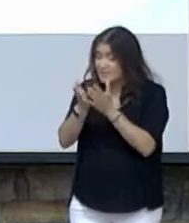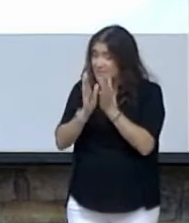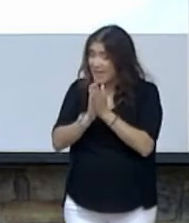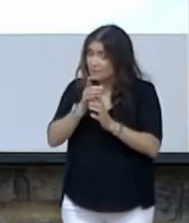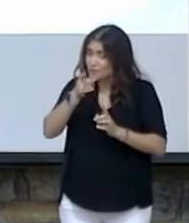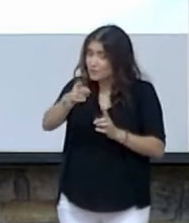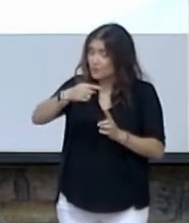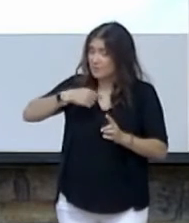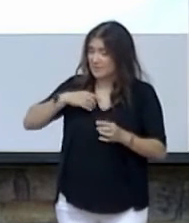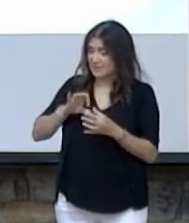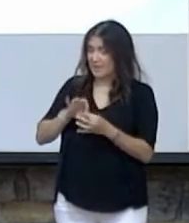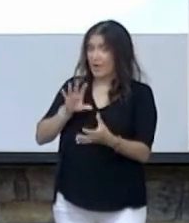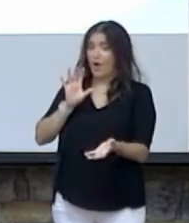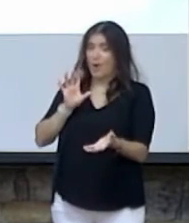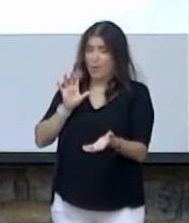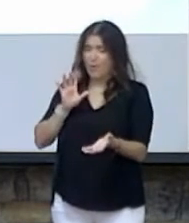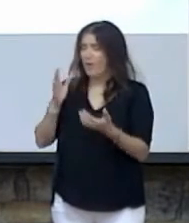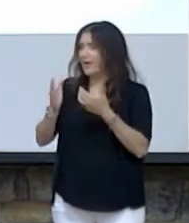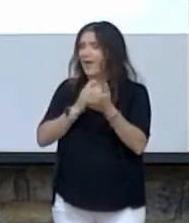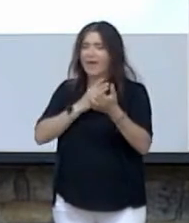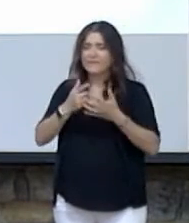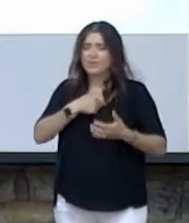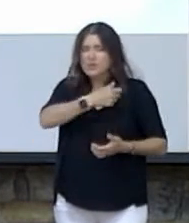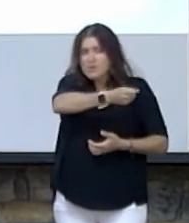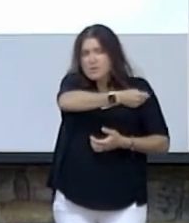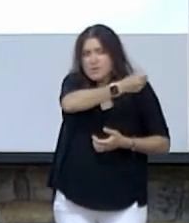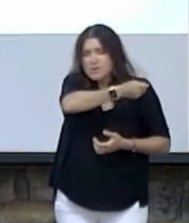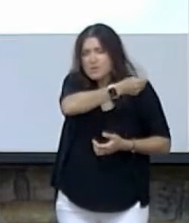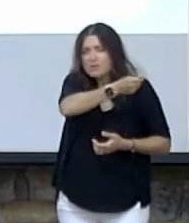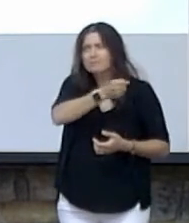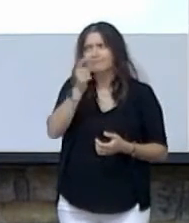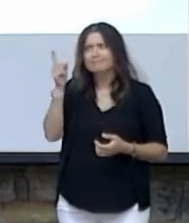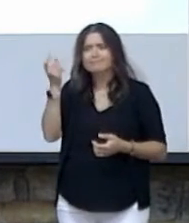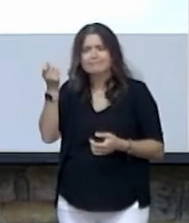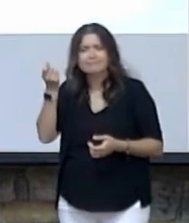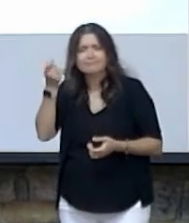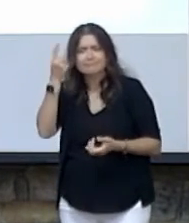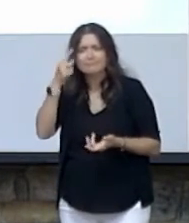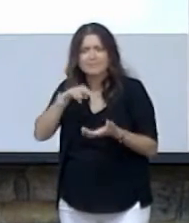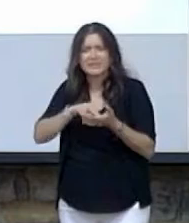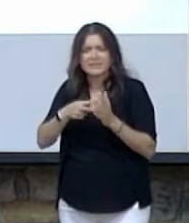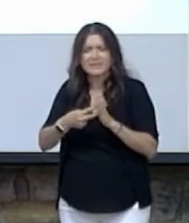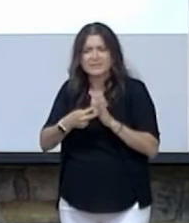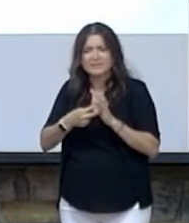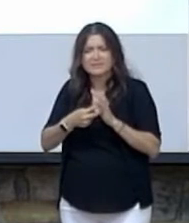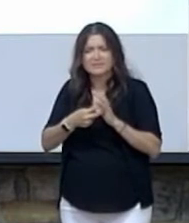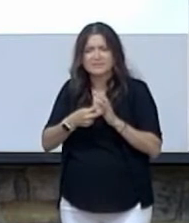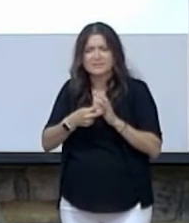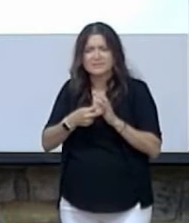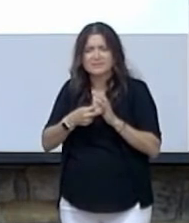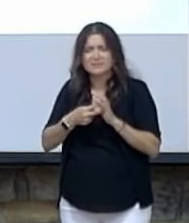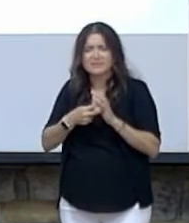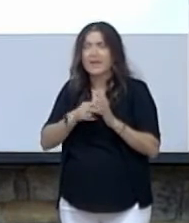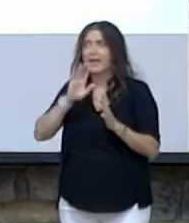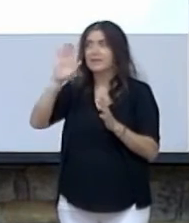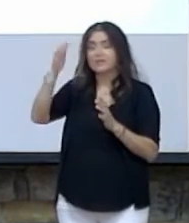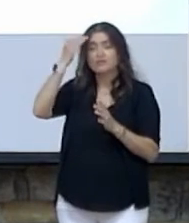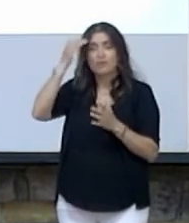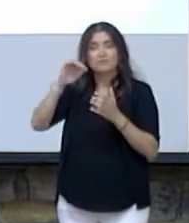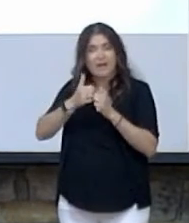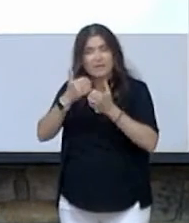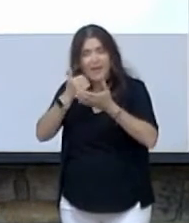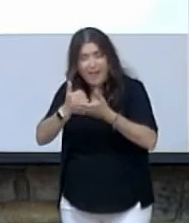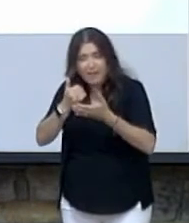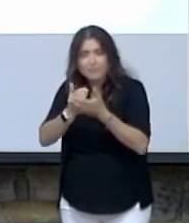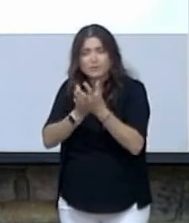go of whatever it is we hold dear, he understands what that means. And he knows how to help us